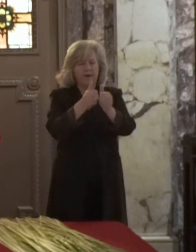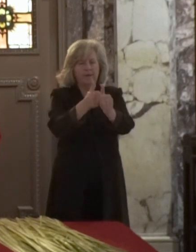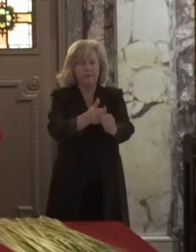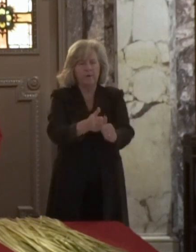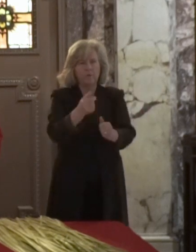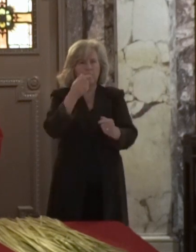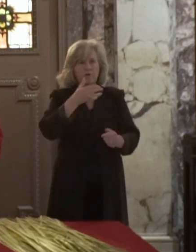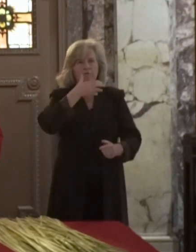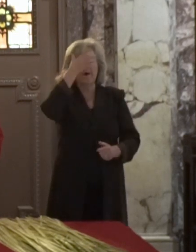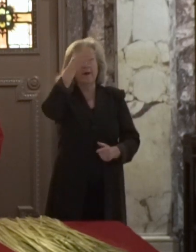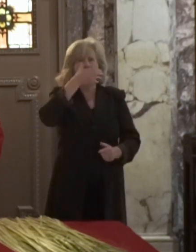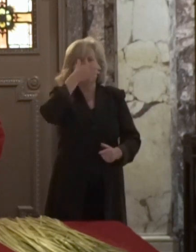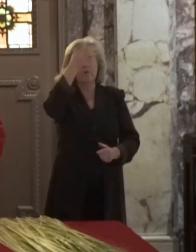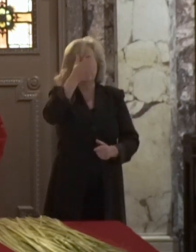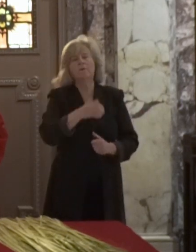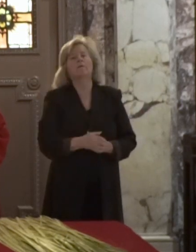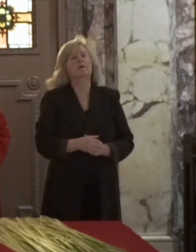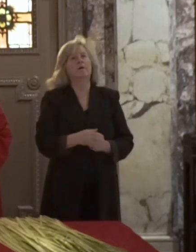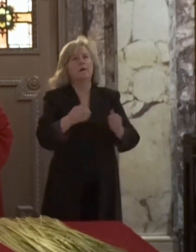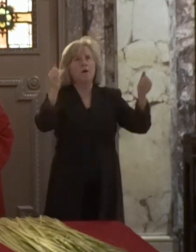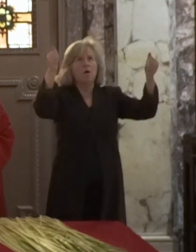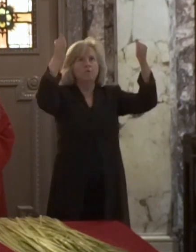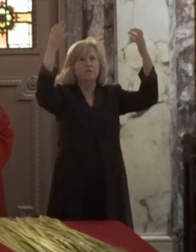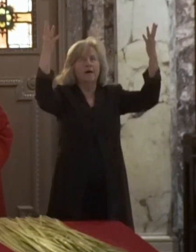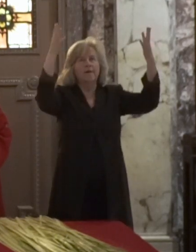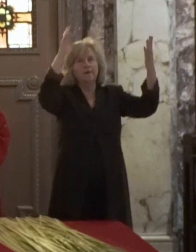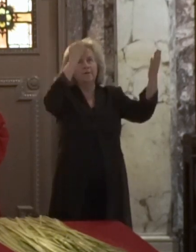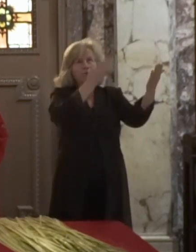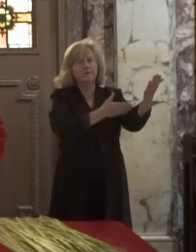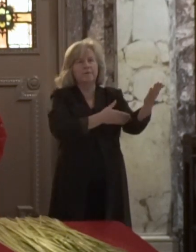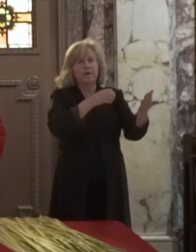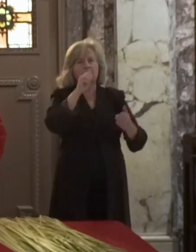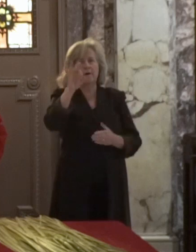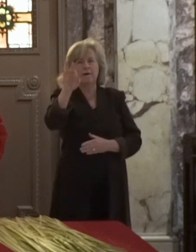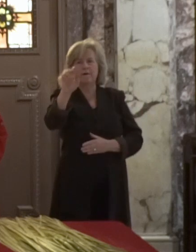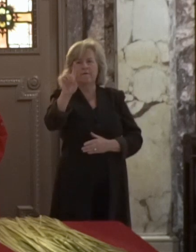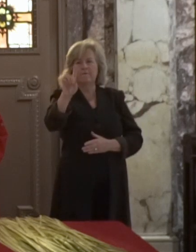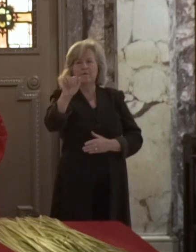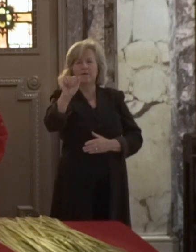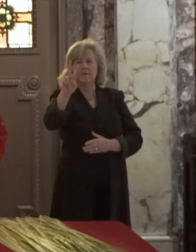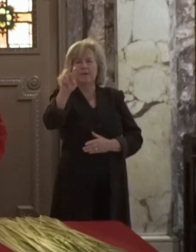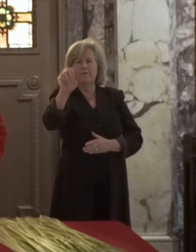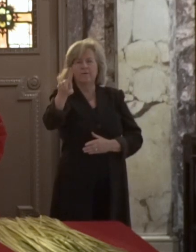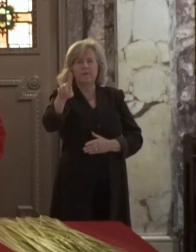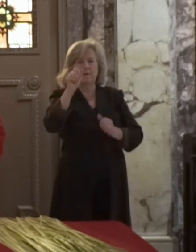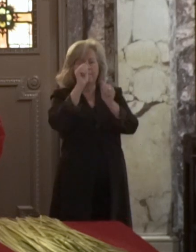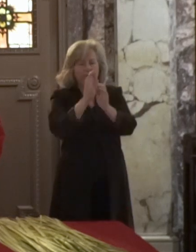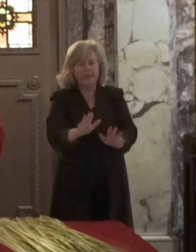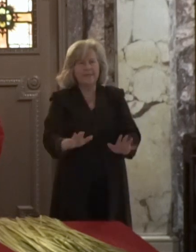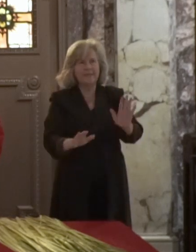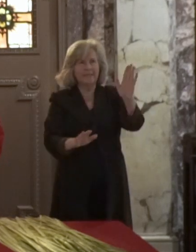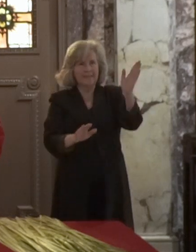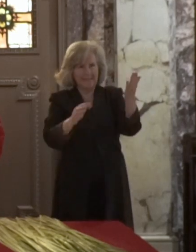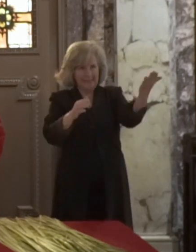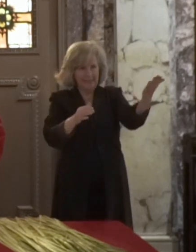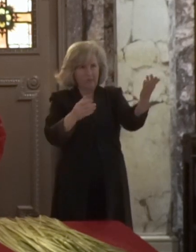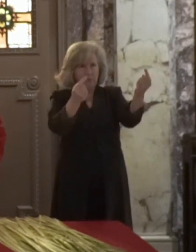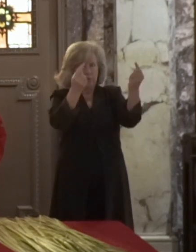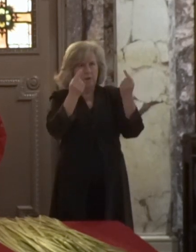kept crying out and saying, "Hosanna to the Son of David! Blessed is he who comes in the name of the